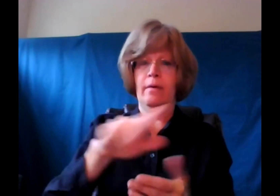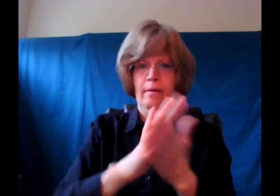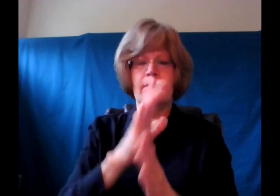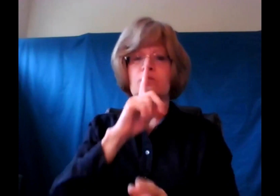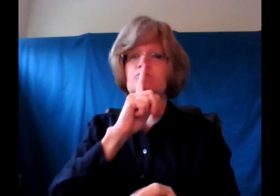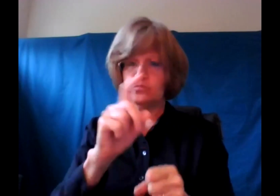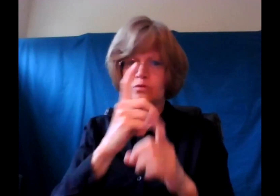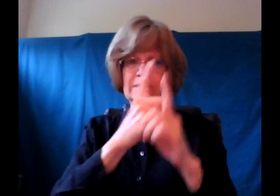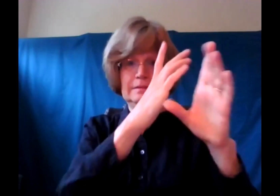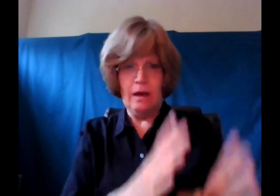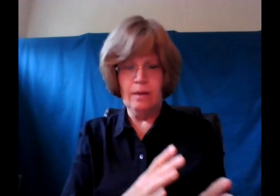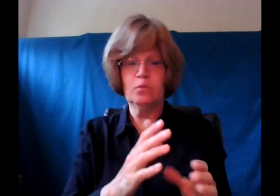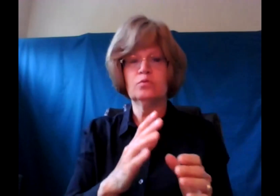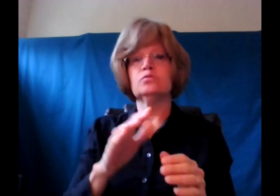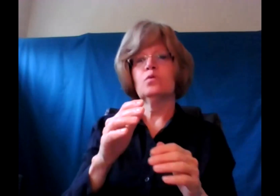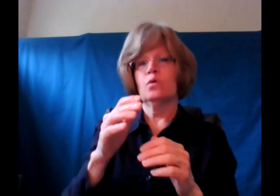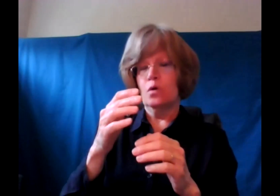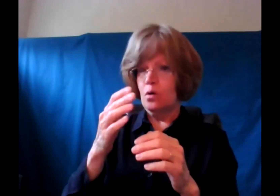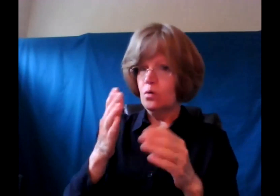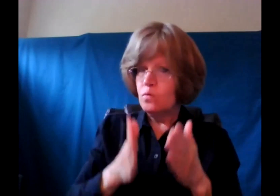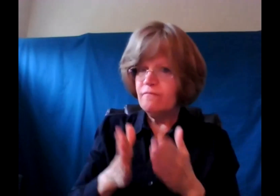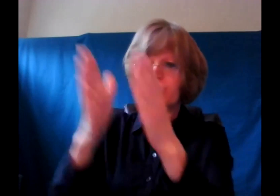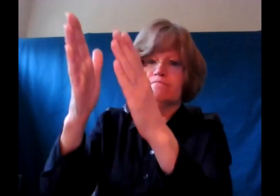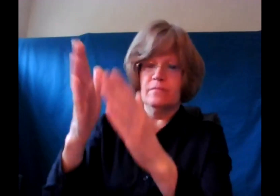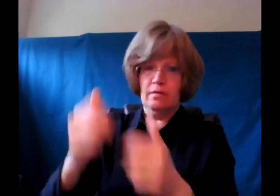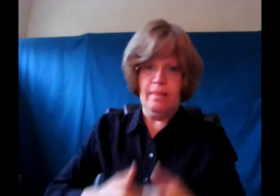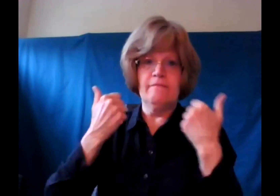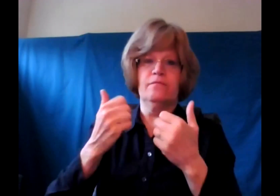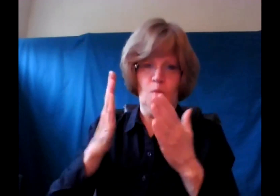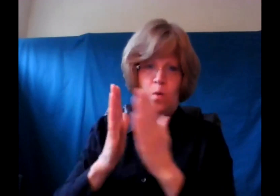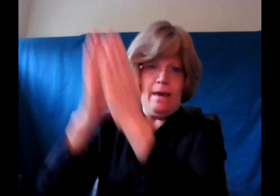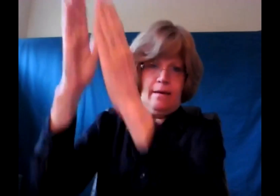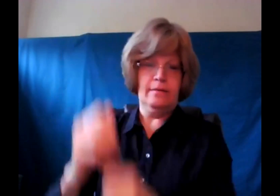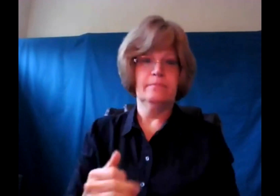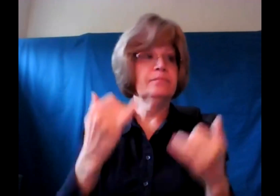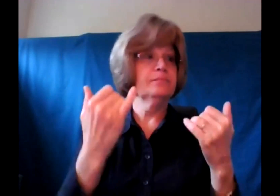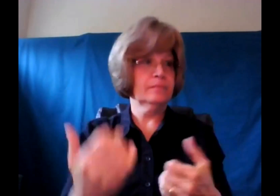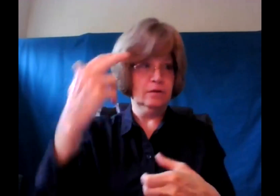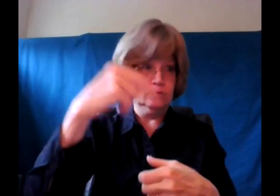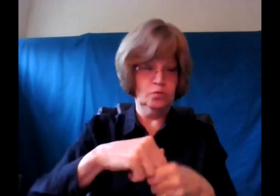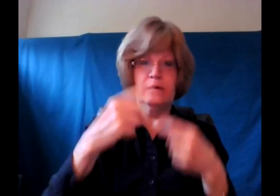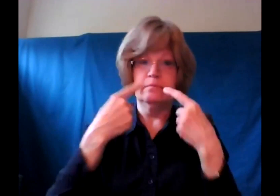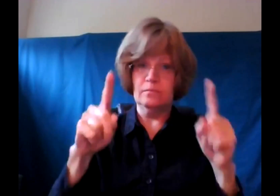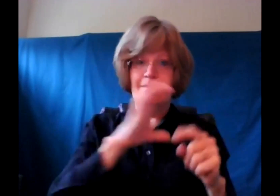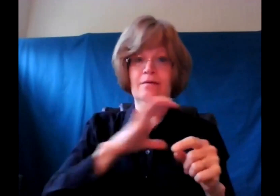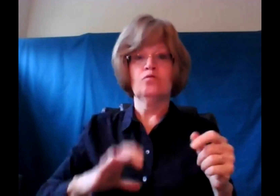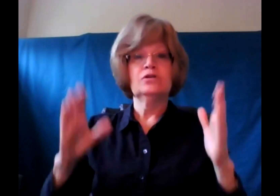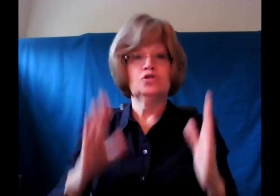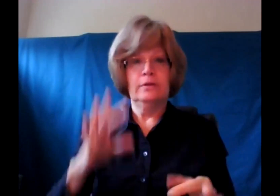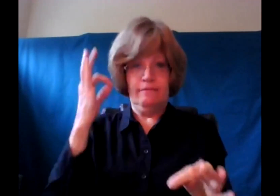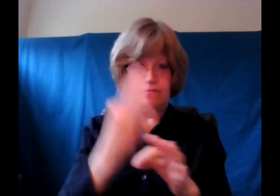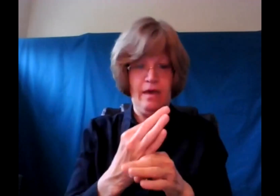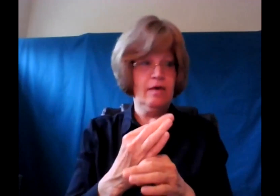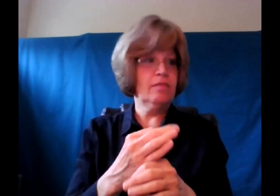true disciples who walk in the way that leads to life. Let us join together in professing the Christian faith